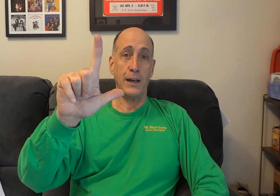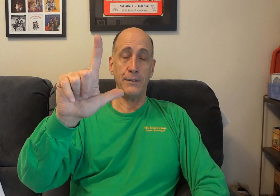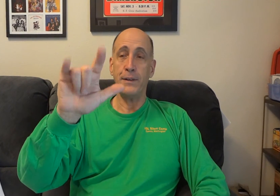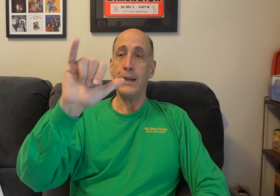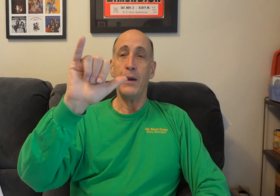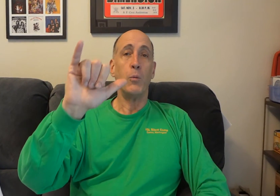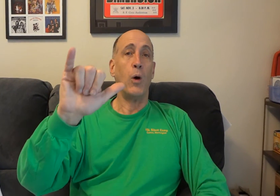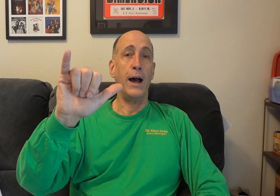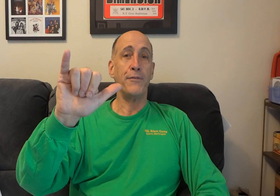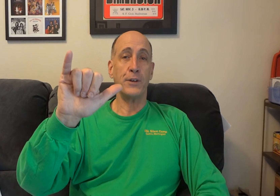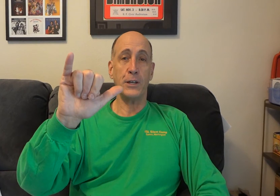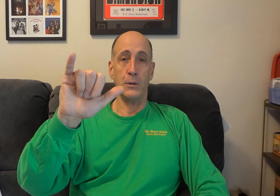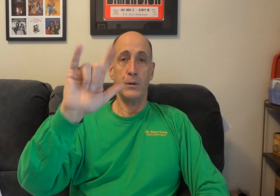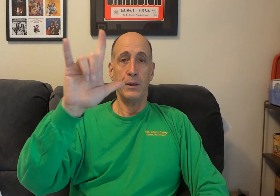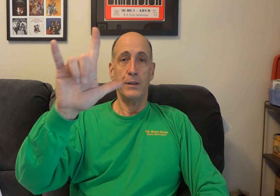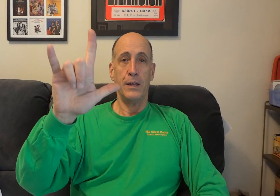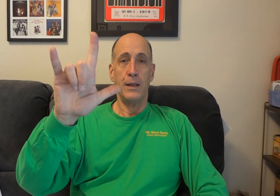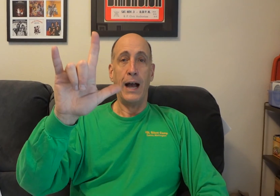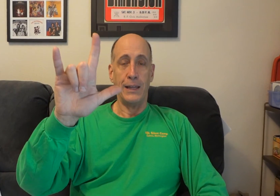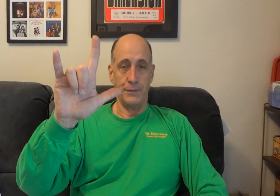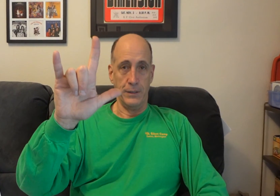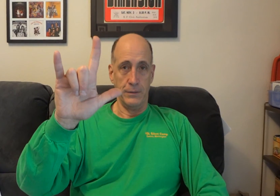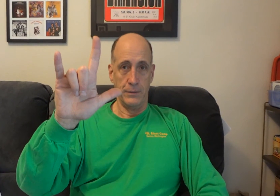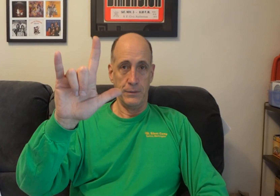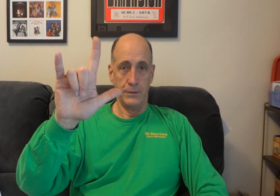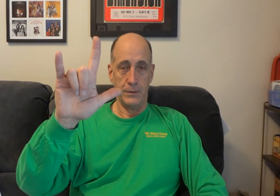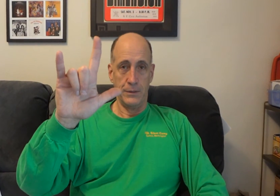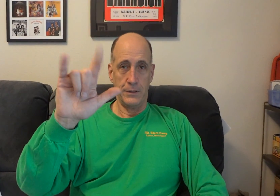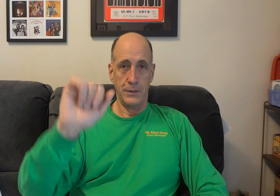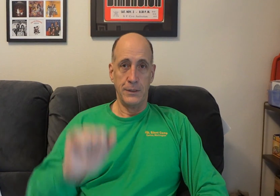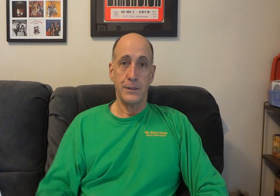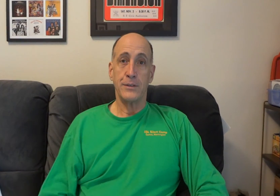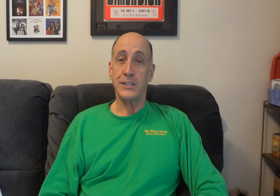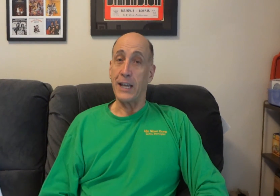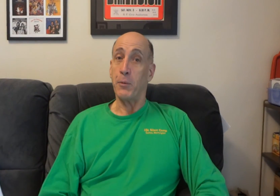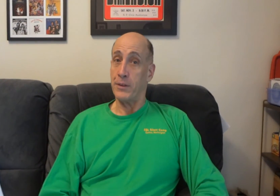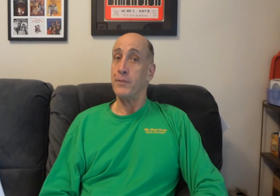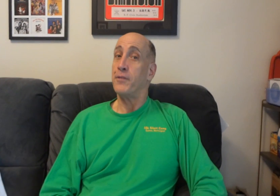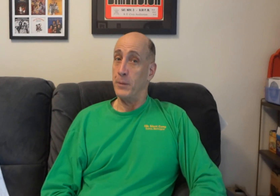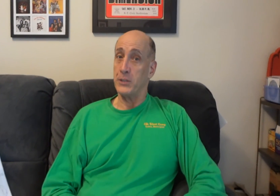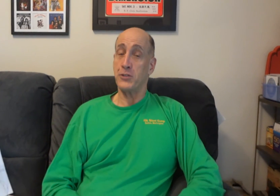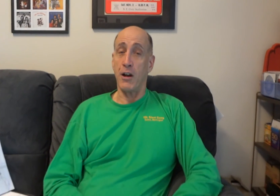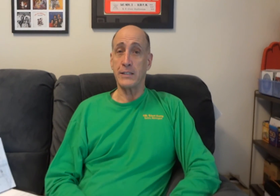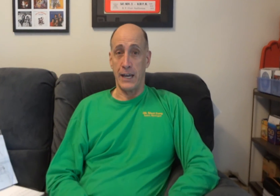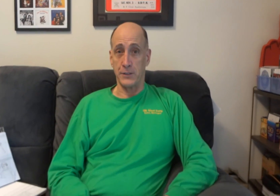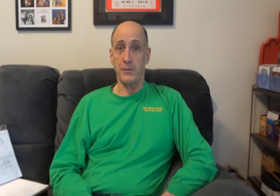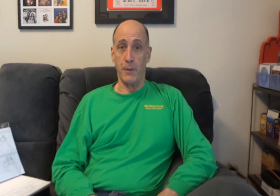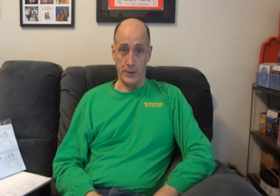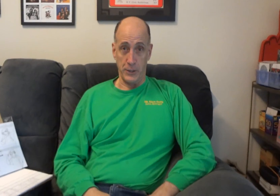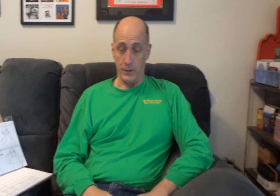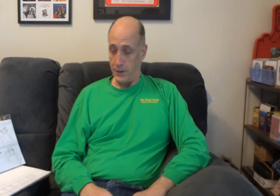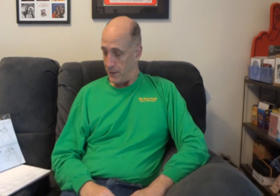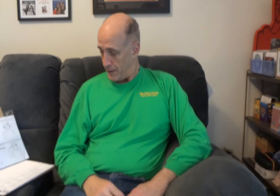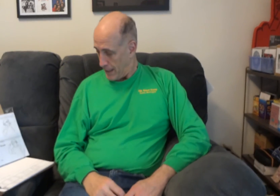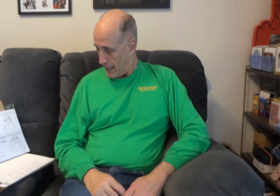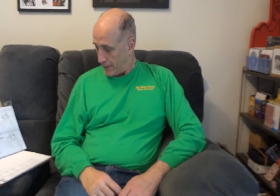love, Y for you. I love you. Sticking with the familiar song titles from our youth. The